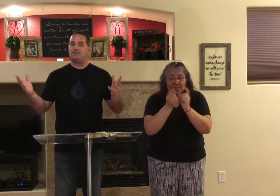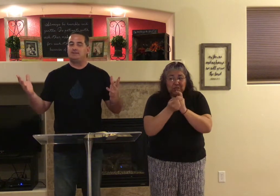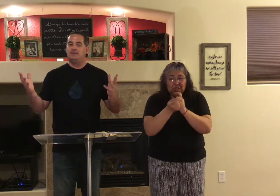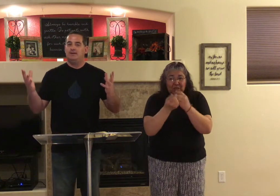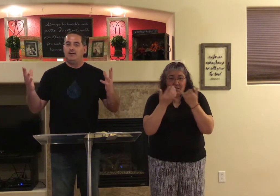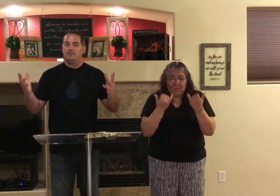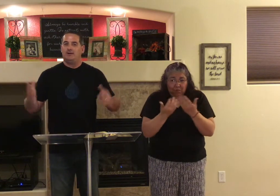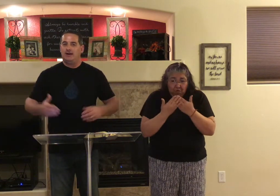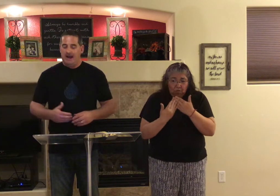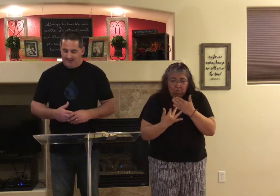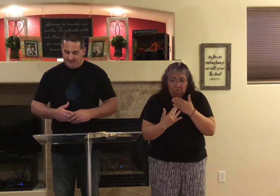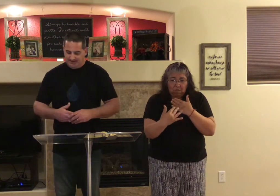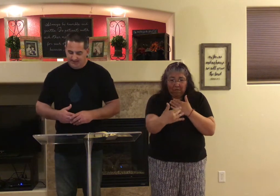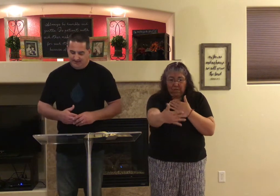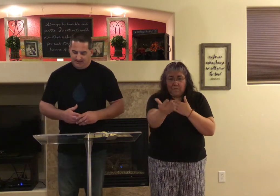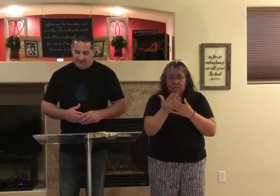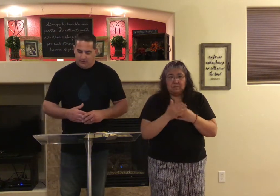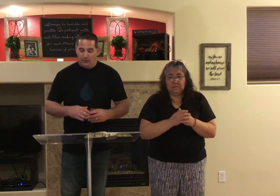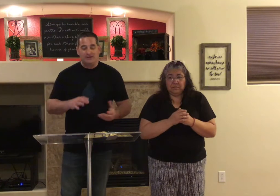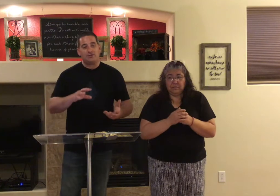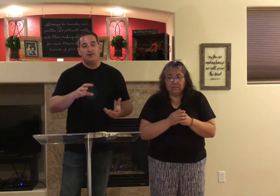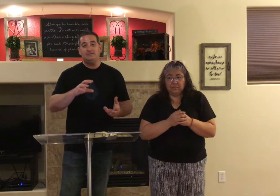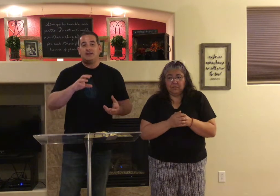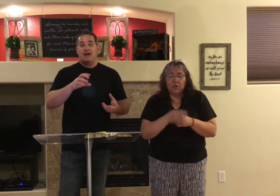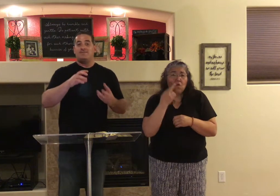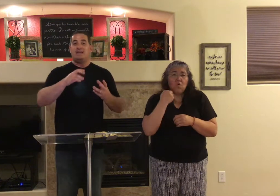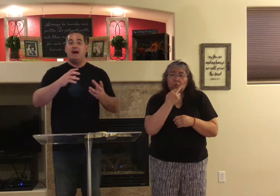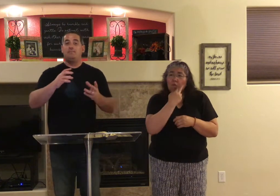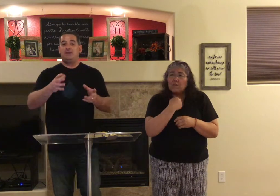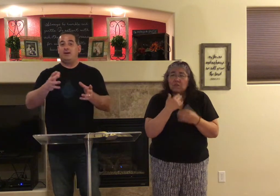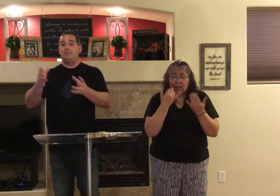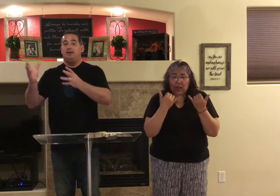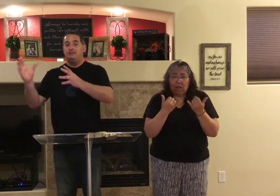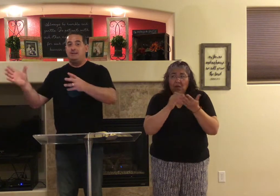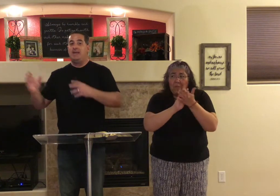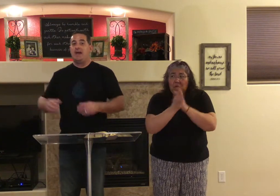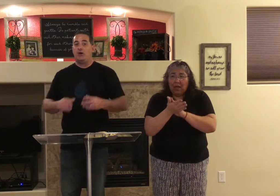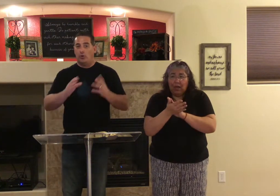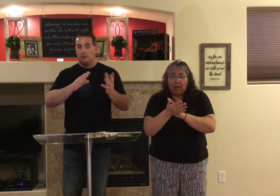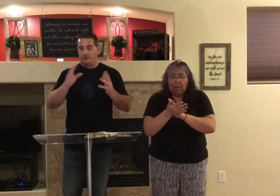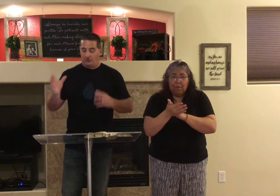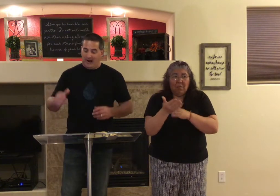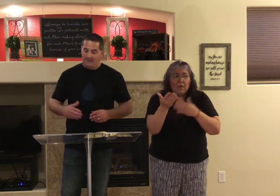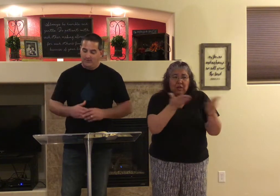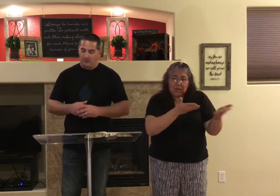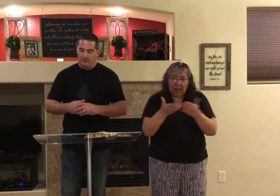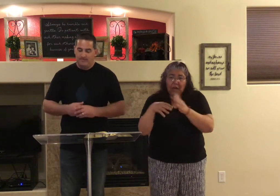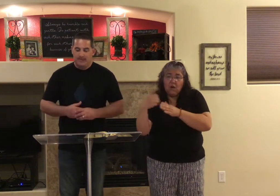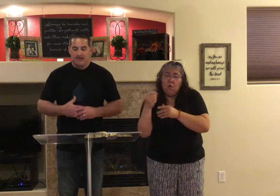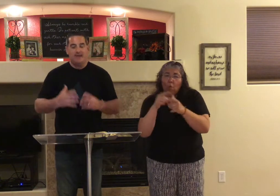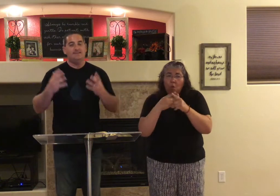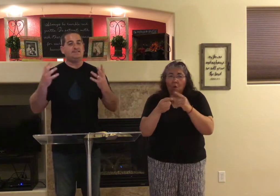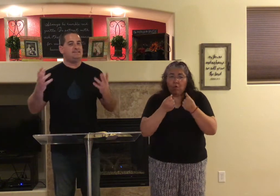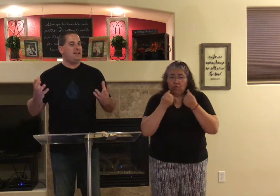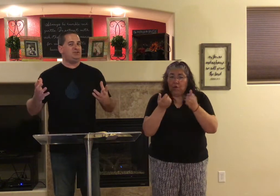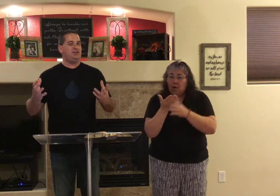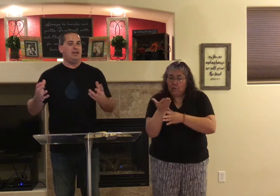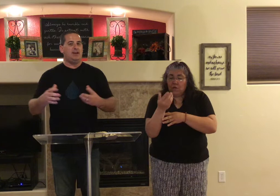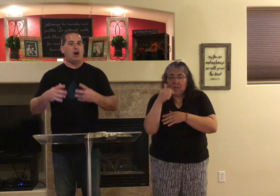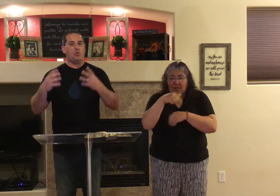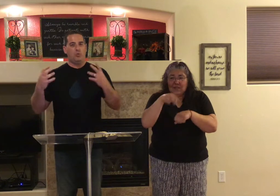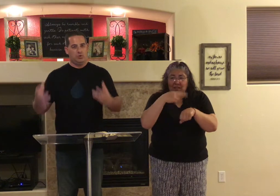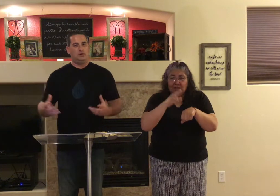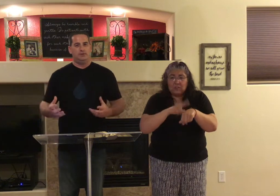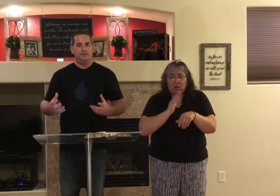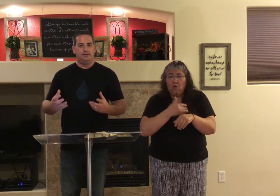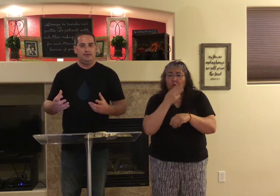the rest of our lives. Restaurants have now become takeout or drive-through, and this nation